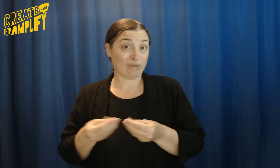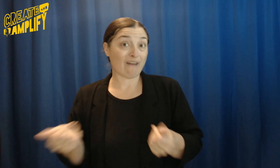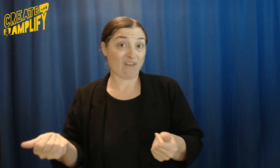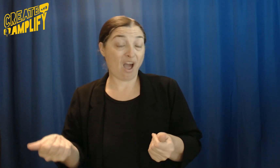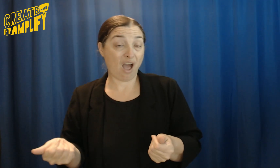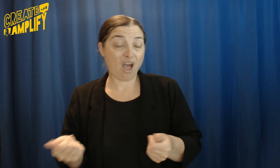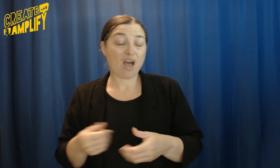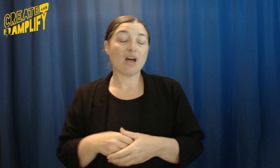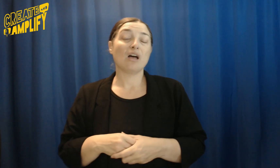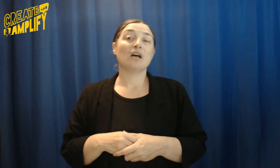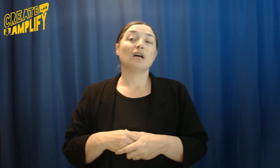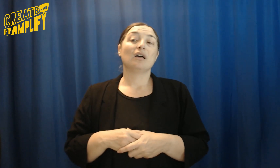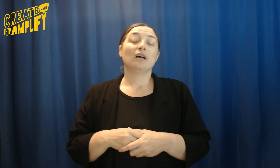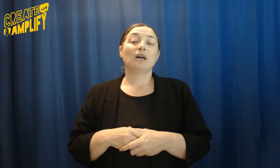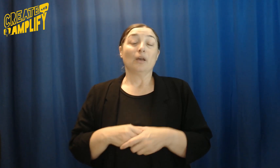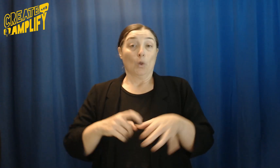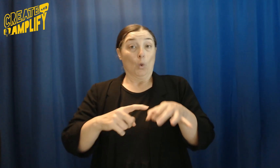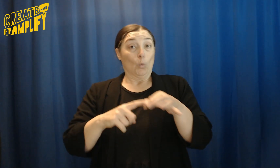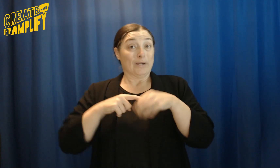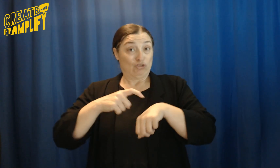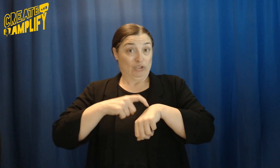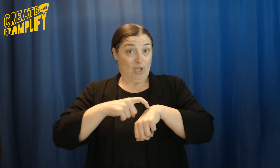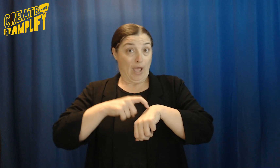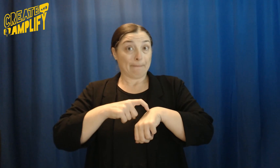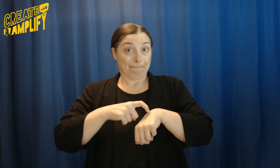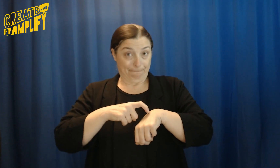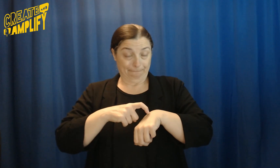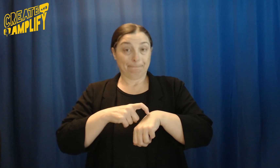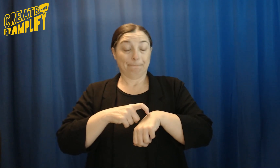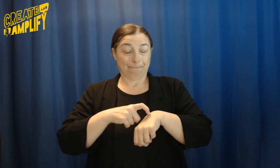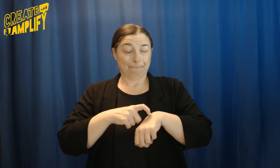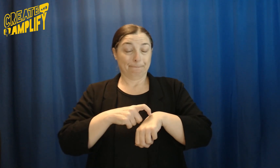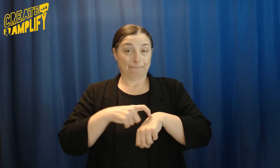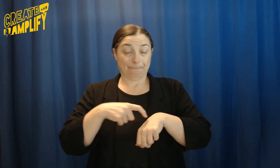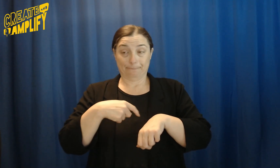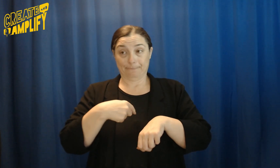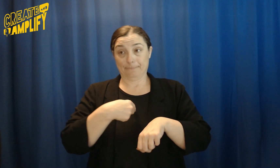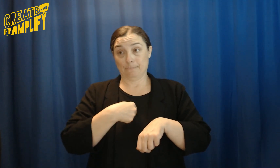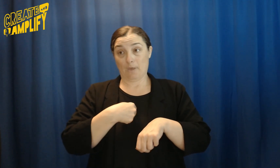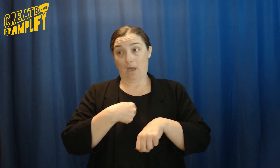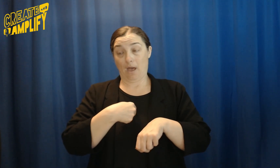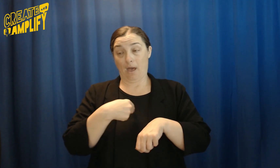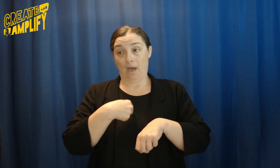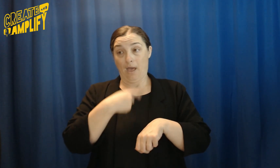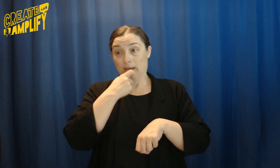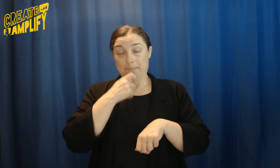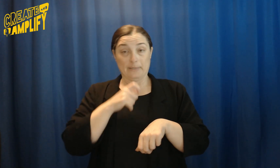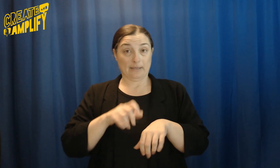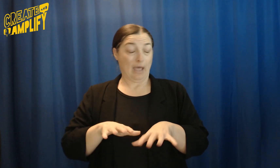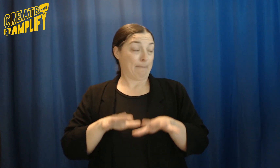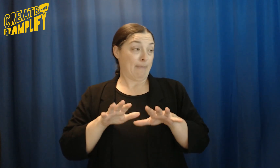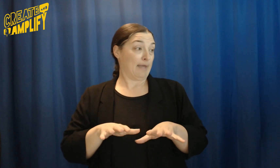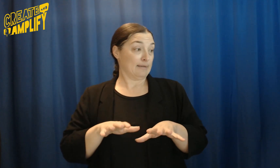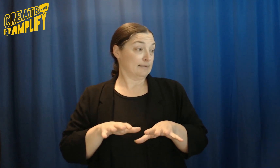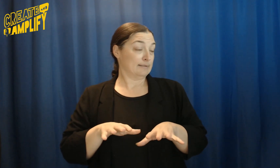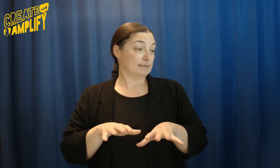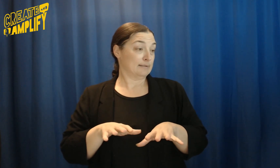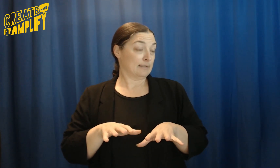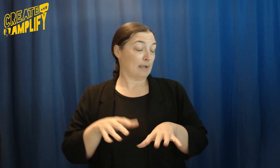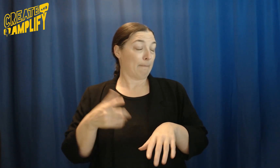it came for question time, I was amazed. I was just like, what? Like, I was amazed because